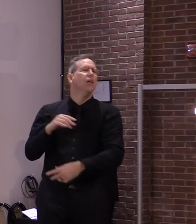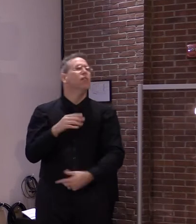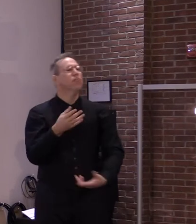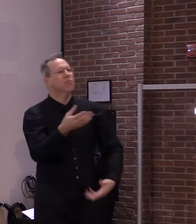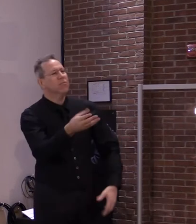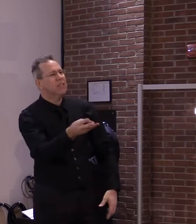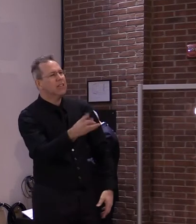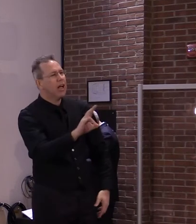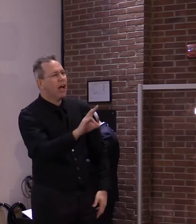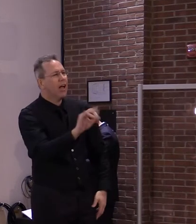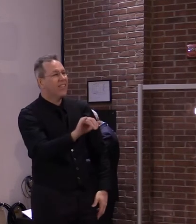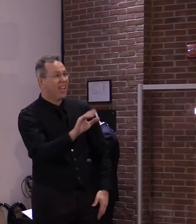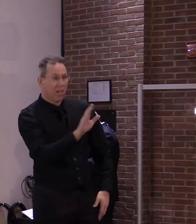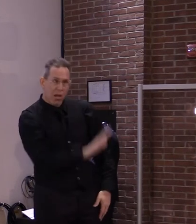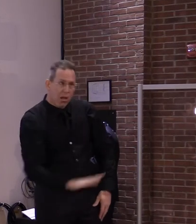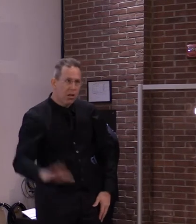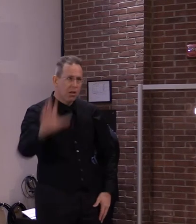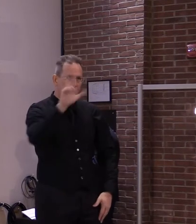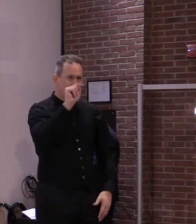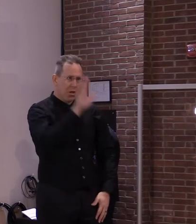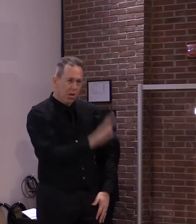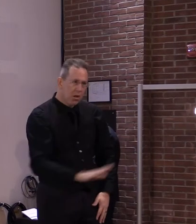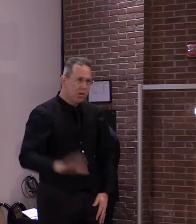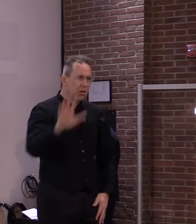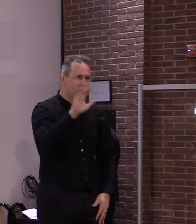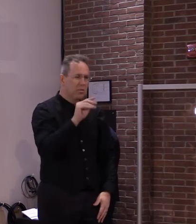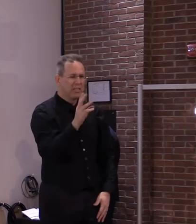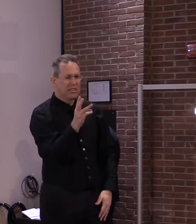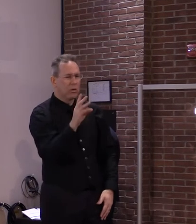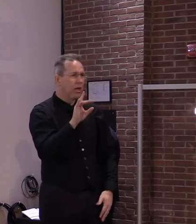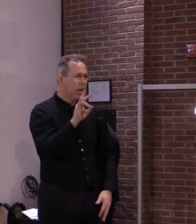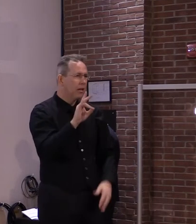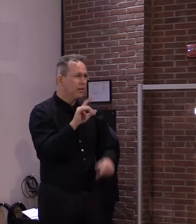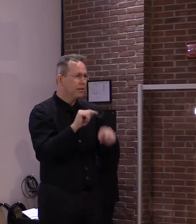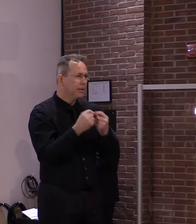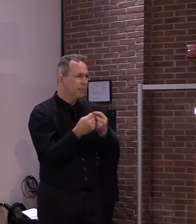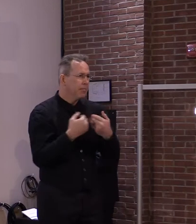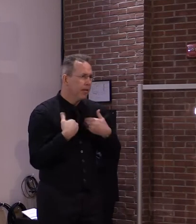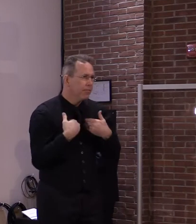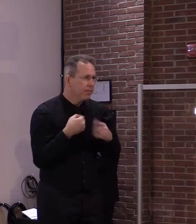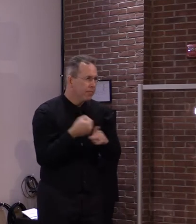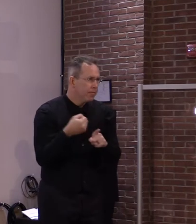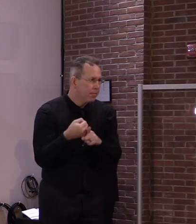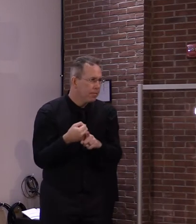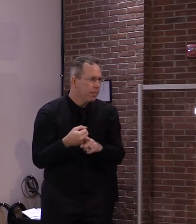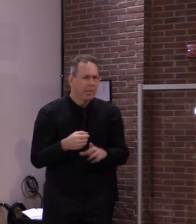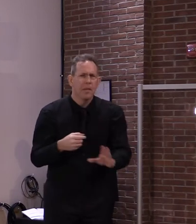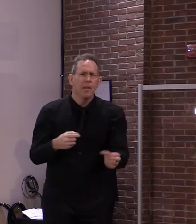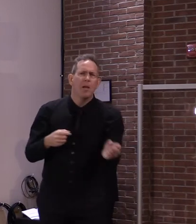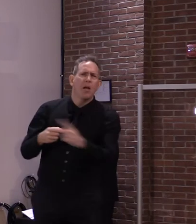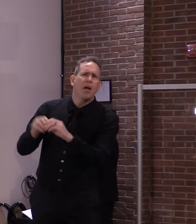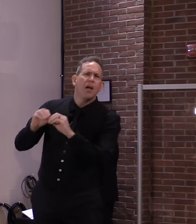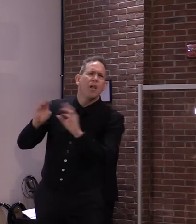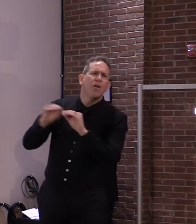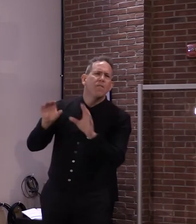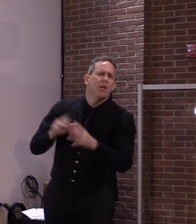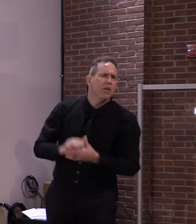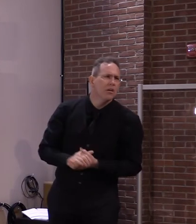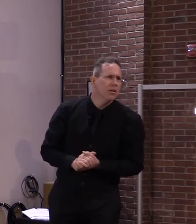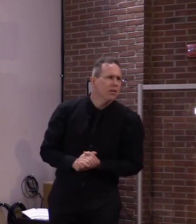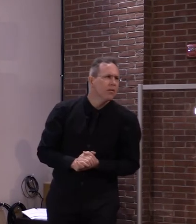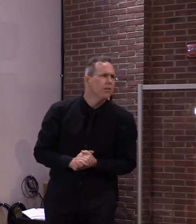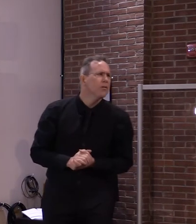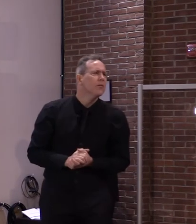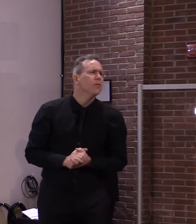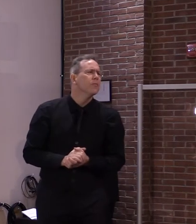then okay and then a last quick clear quick clarifier um i just want to make sure adult recreational